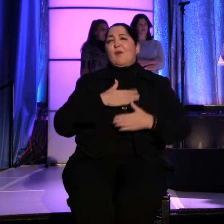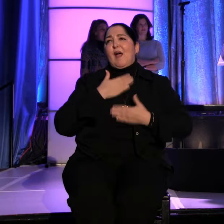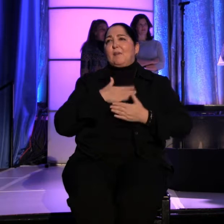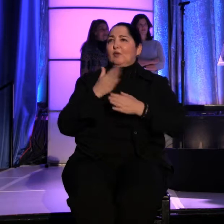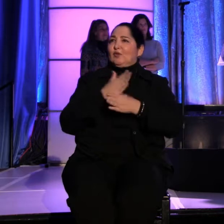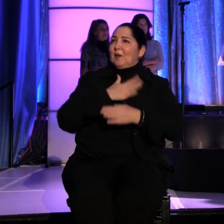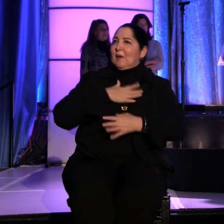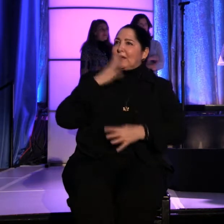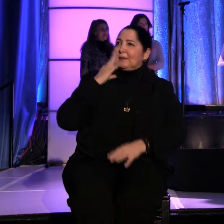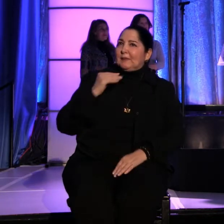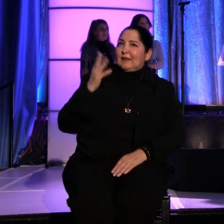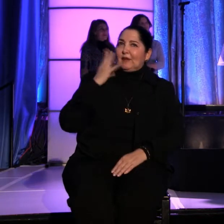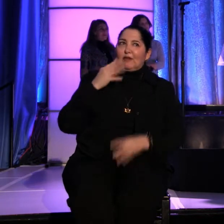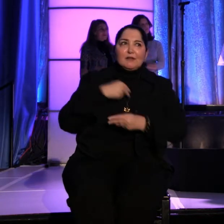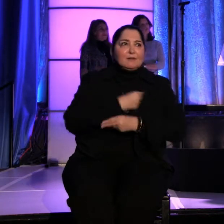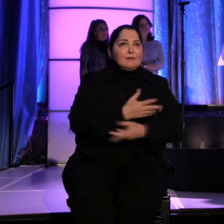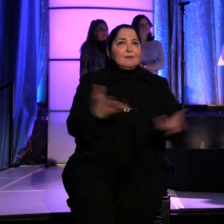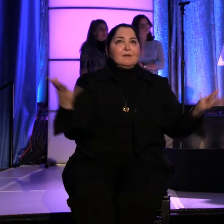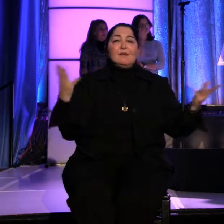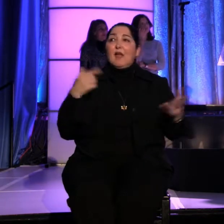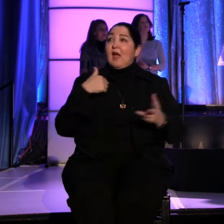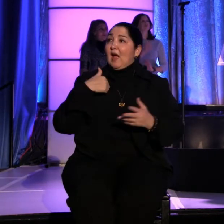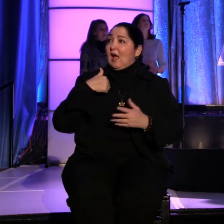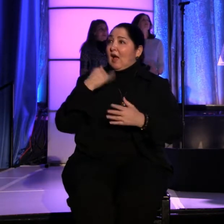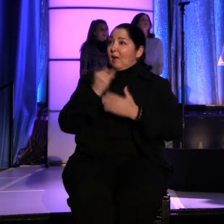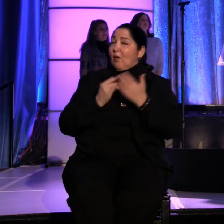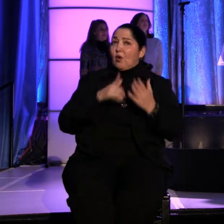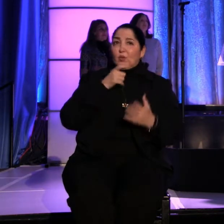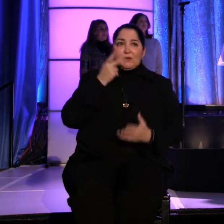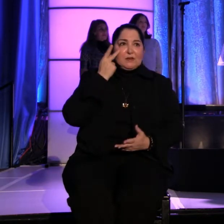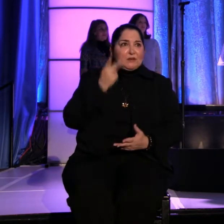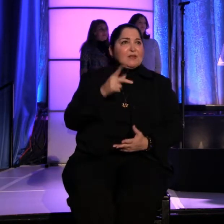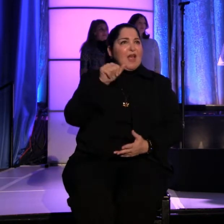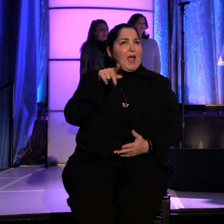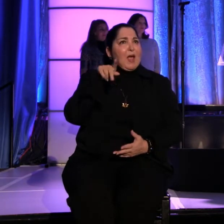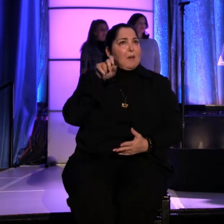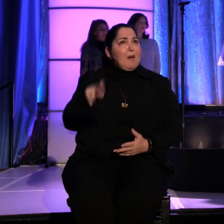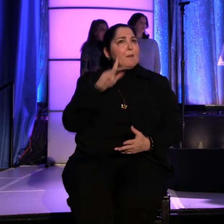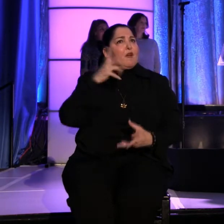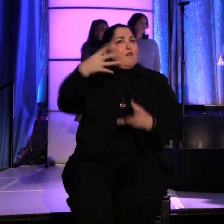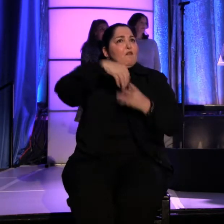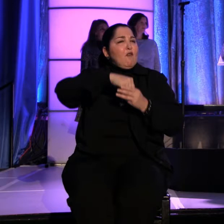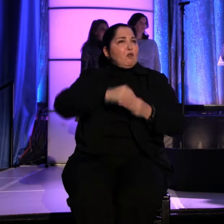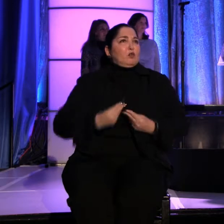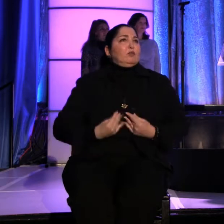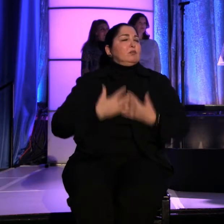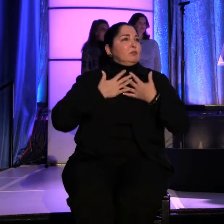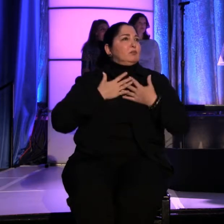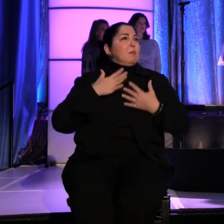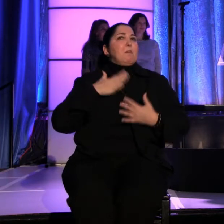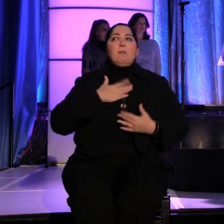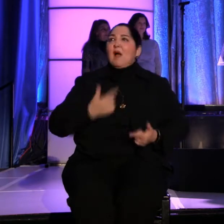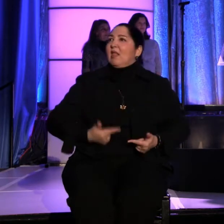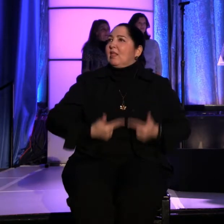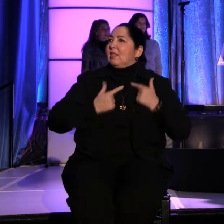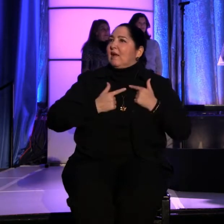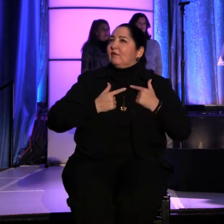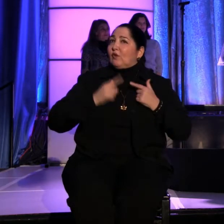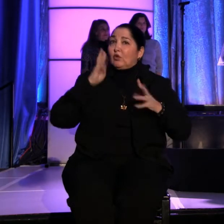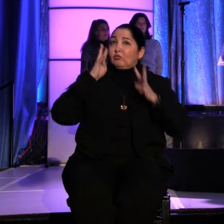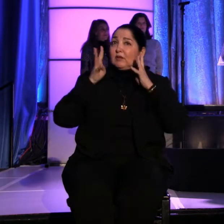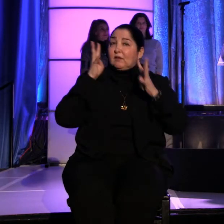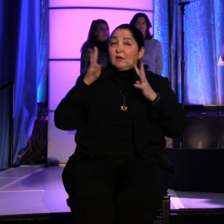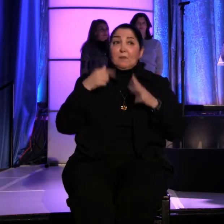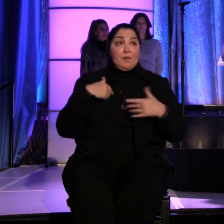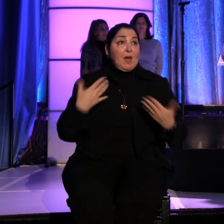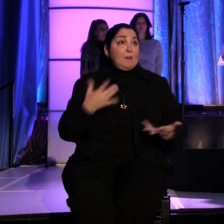experiences as an artist who sees APAP as an important part of my creative life. And indeed, I'm here to be of service to